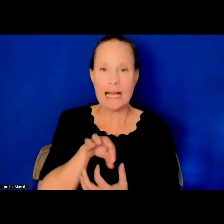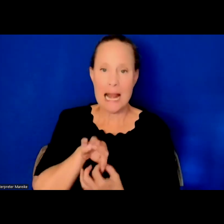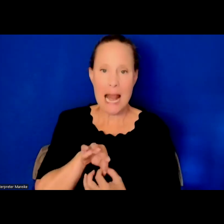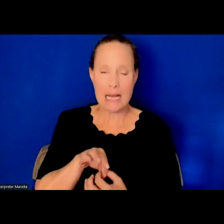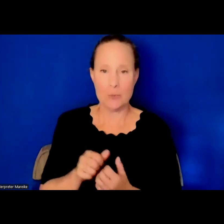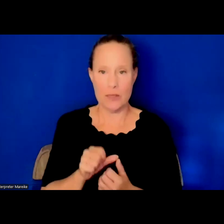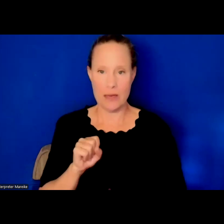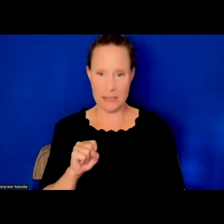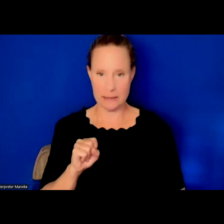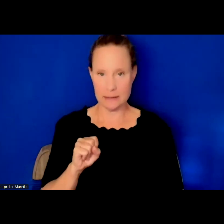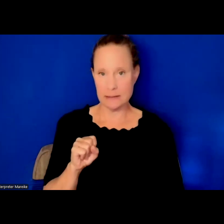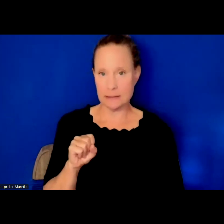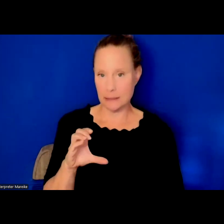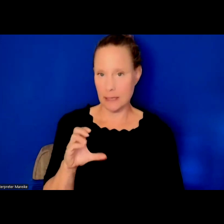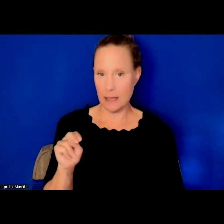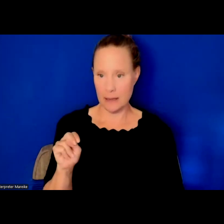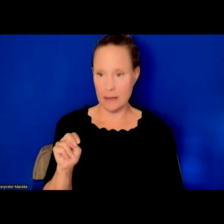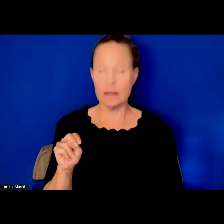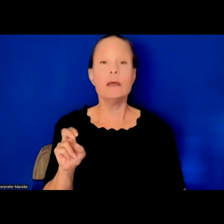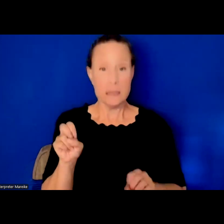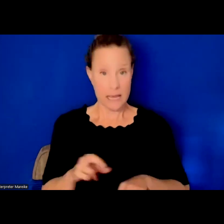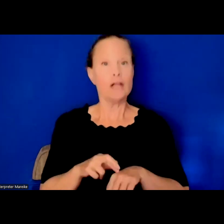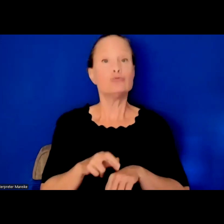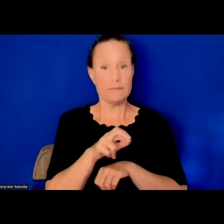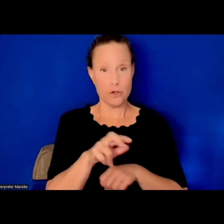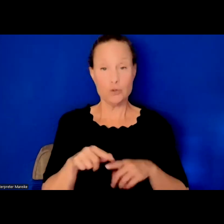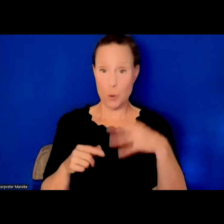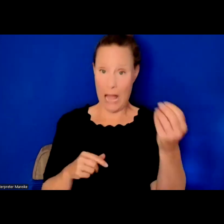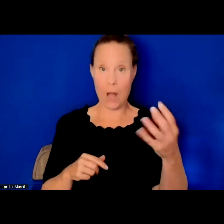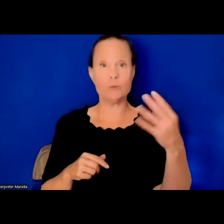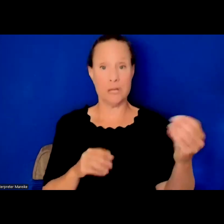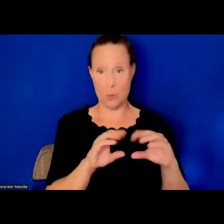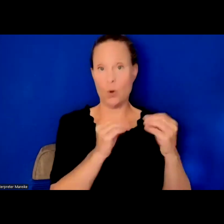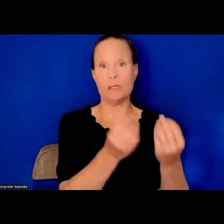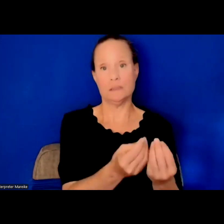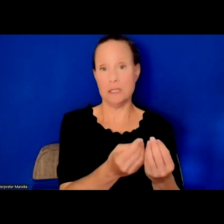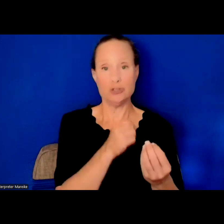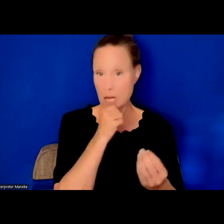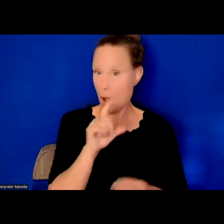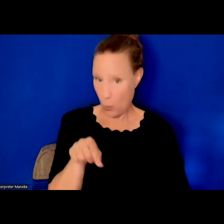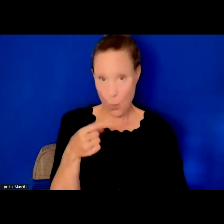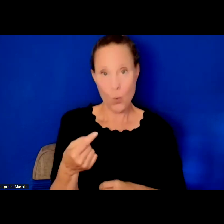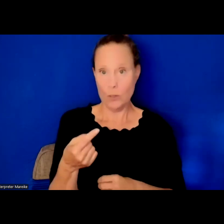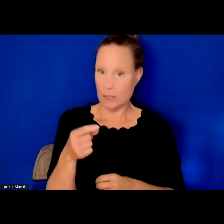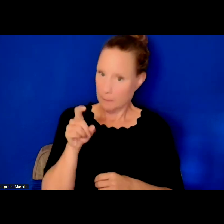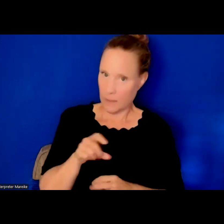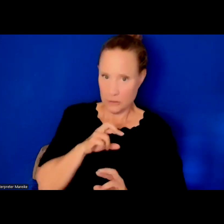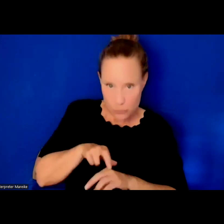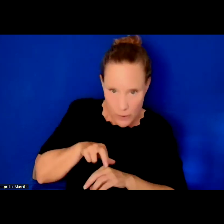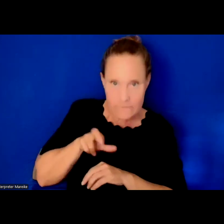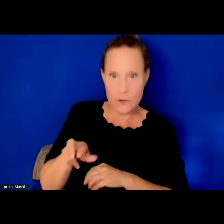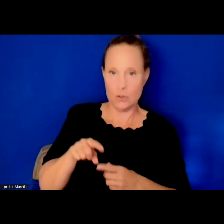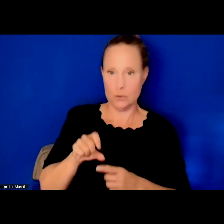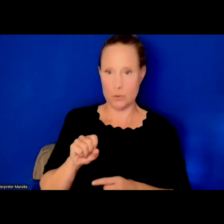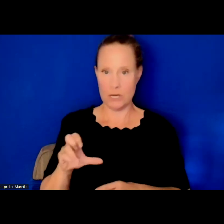can refer to entities outside of the social care network, yes. For the enhanced